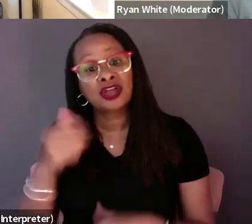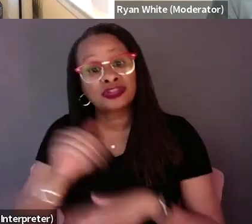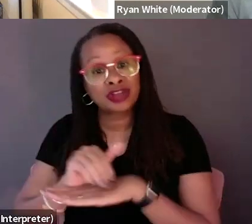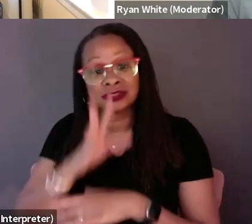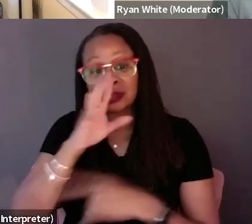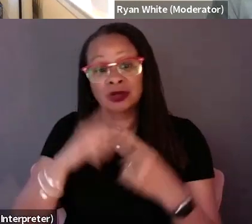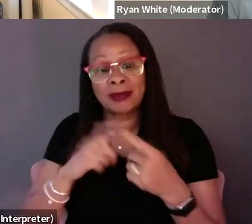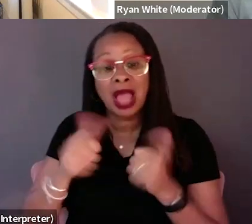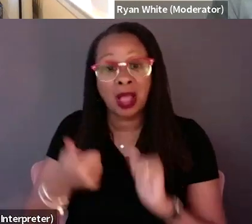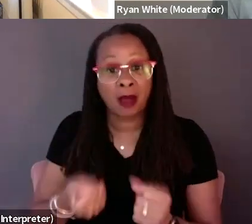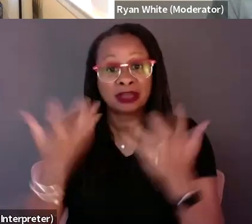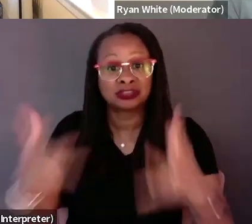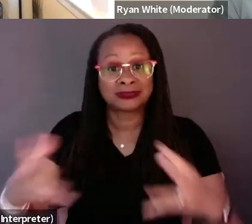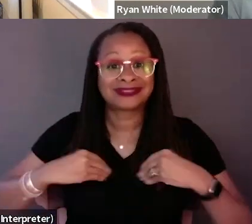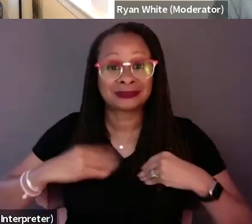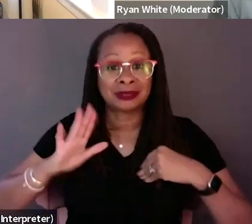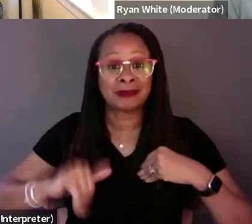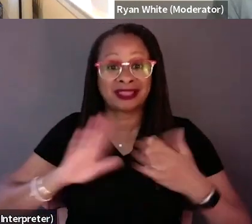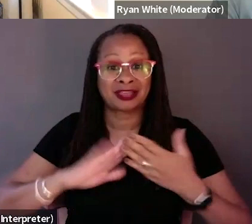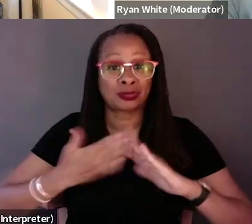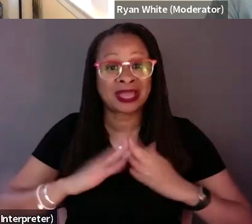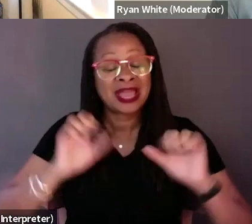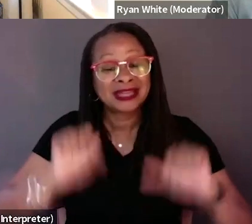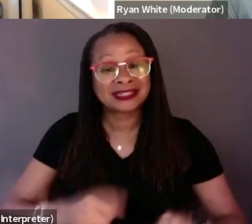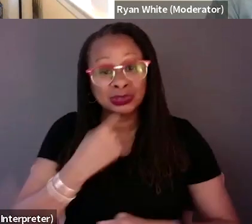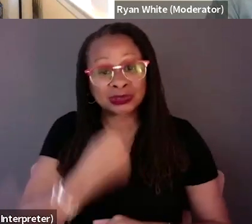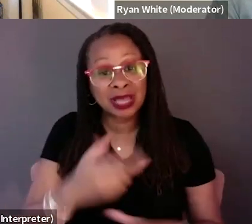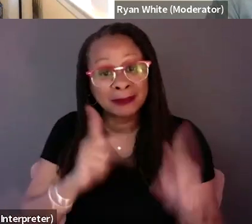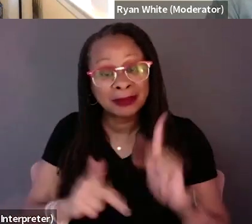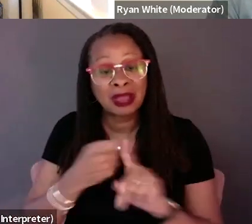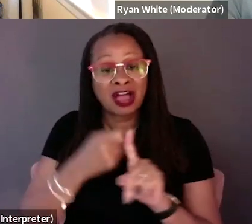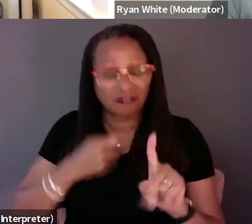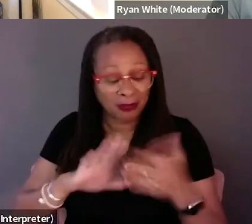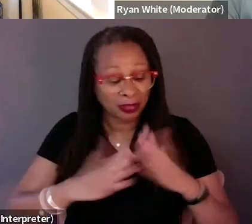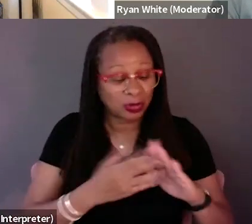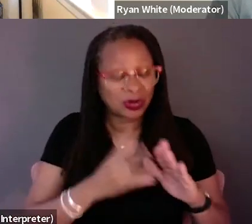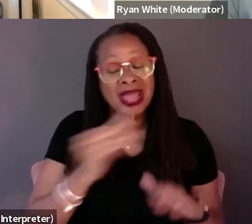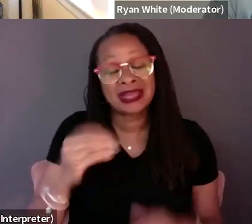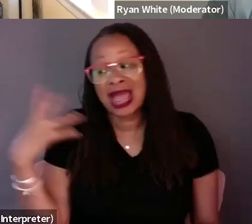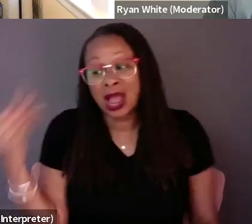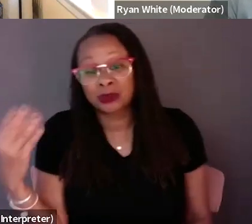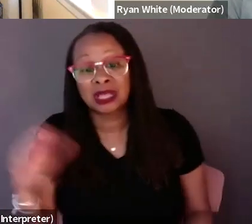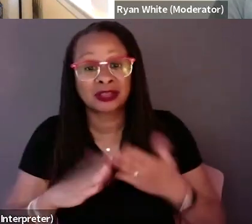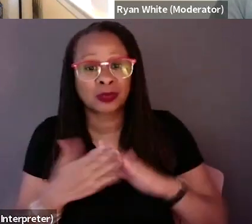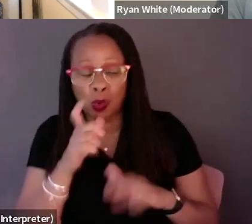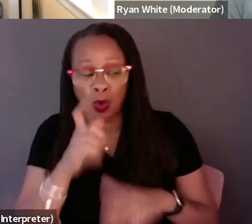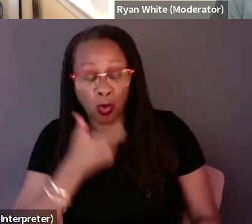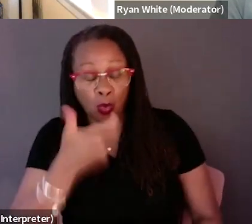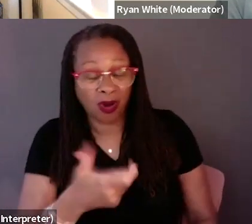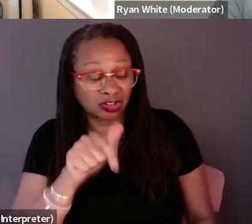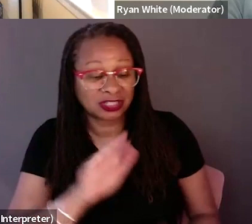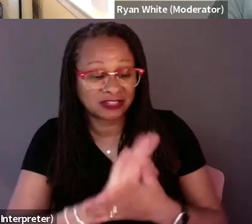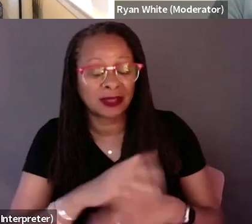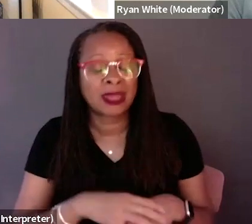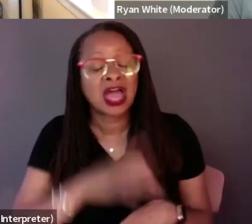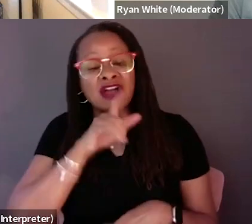how much it's been embraced by the community. So can you tell people from the community and also outside of the community that are watching